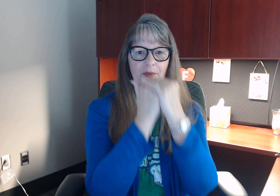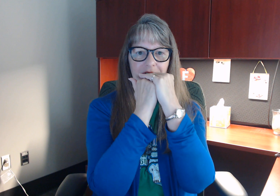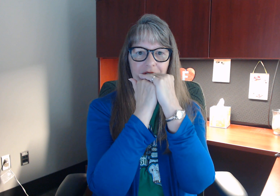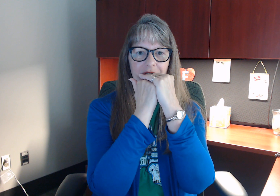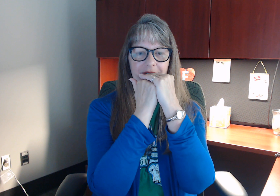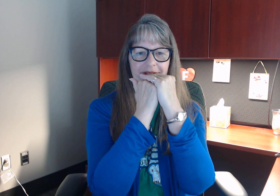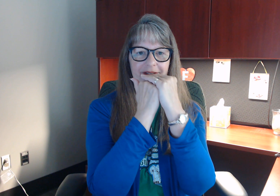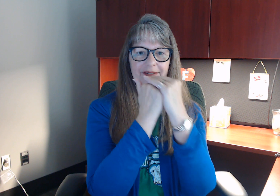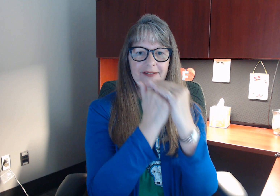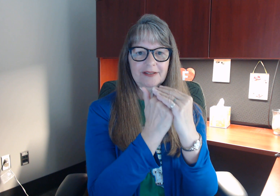sandwich.